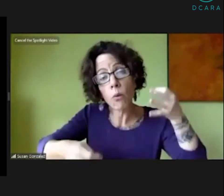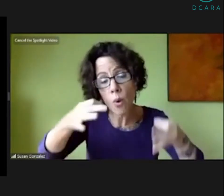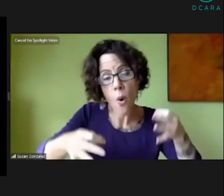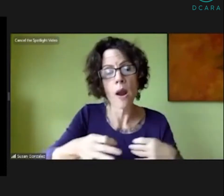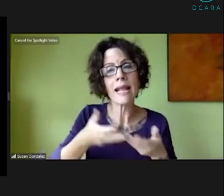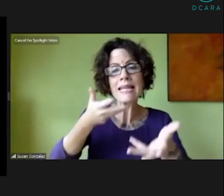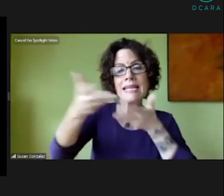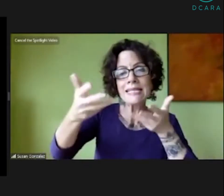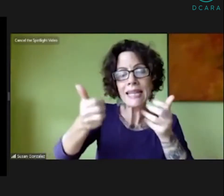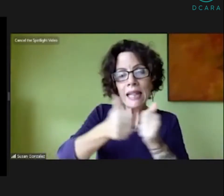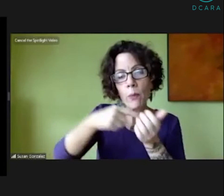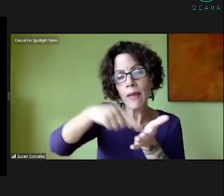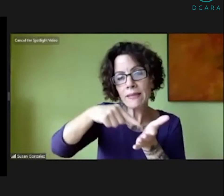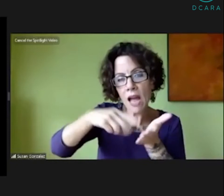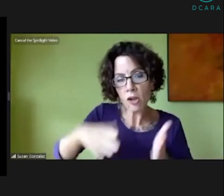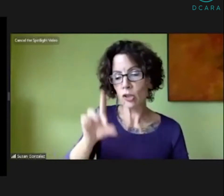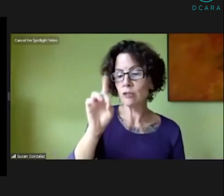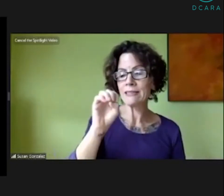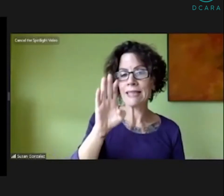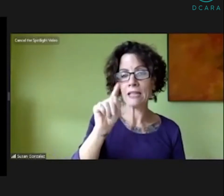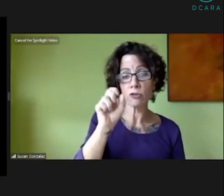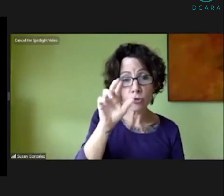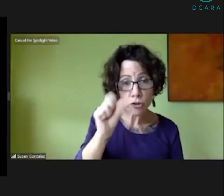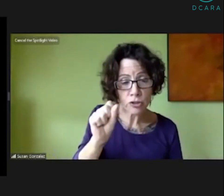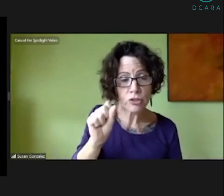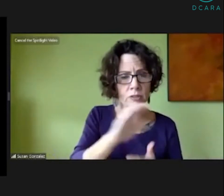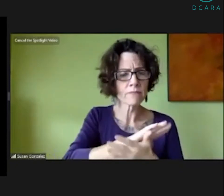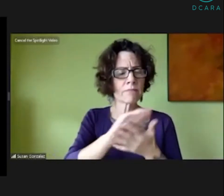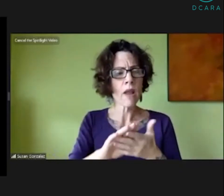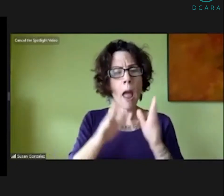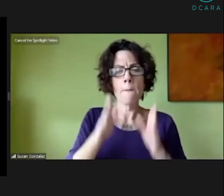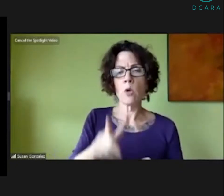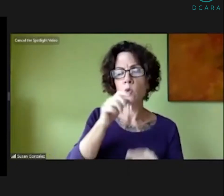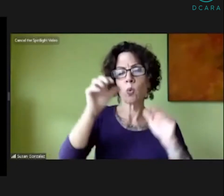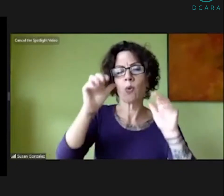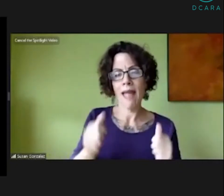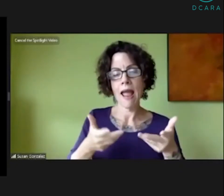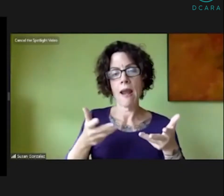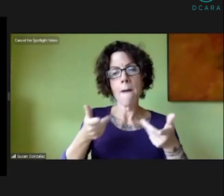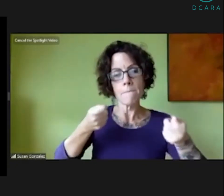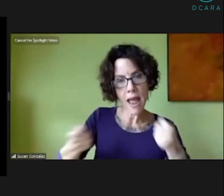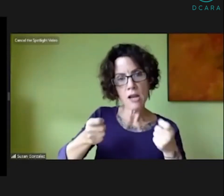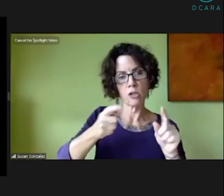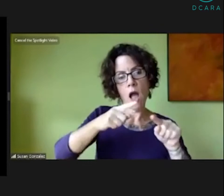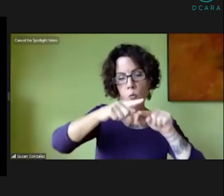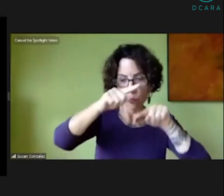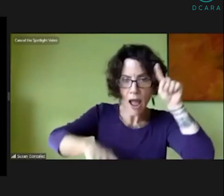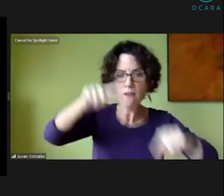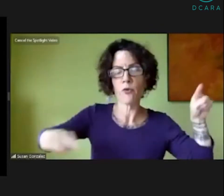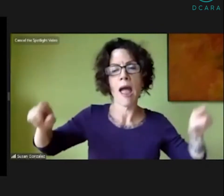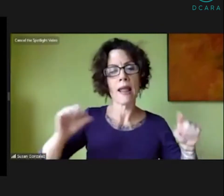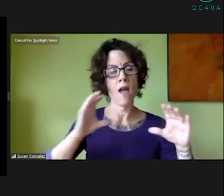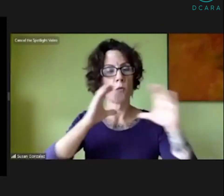Communication also applies to finishing paperwork and filings in court, dealing with debtors.